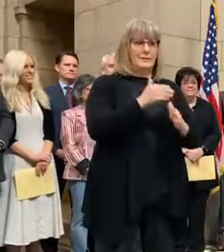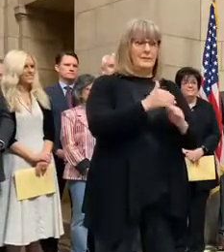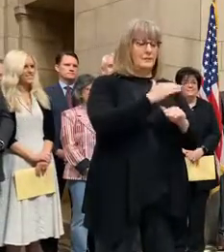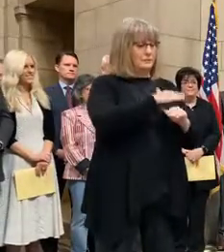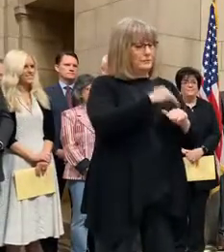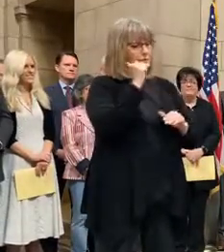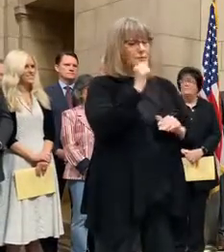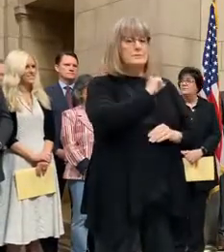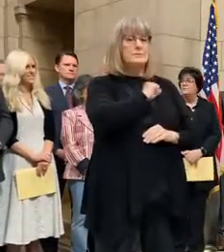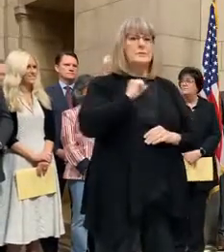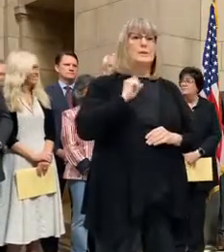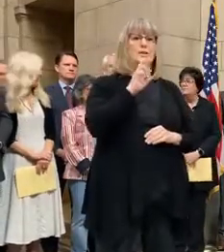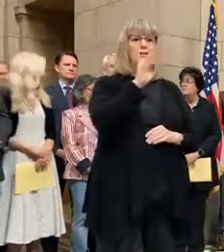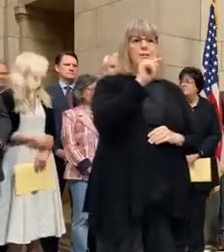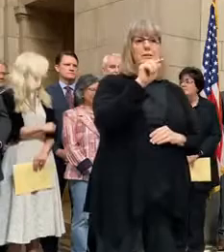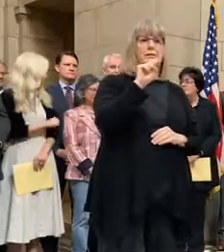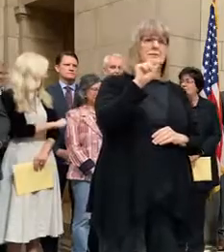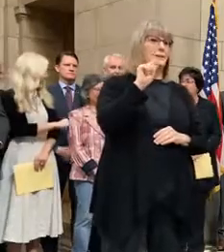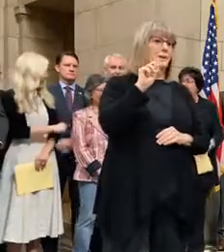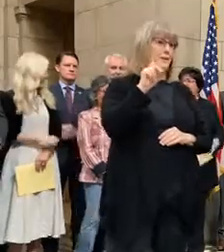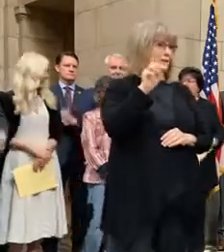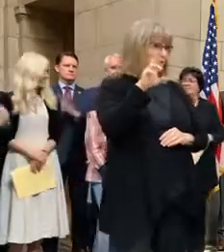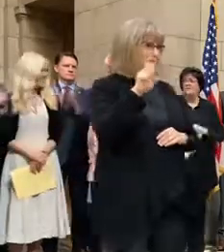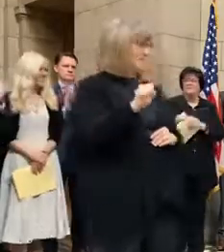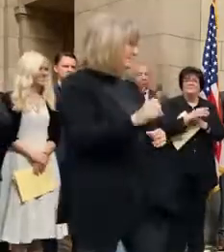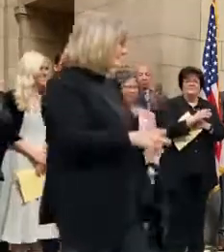Next, I'd like to call up Senator Rita Sanders.